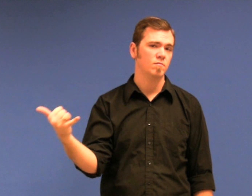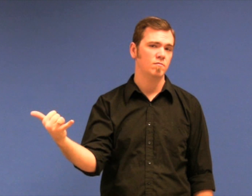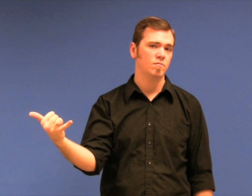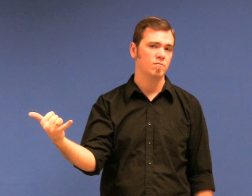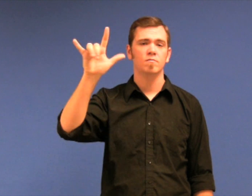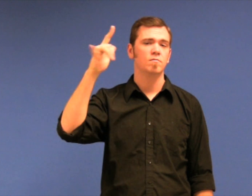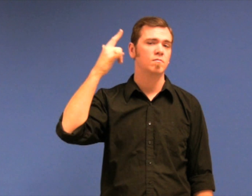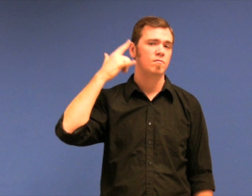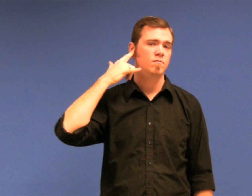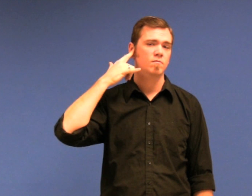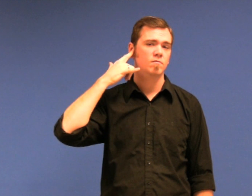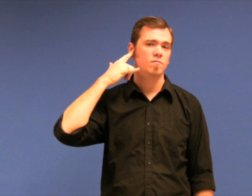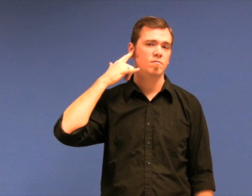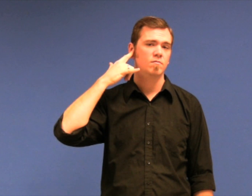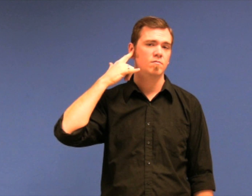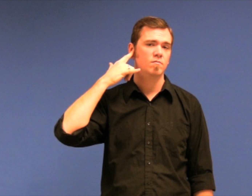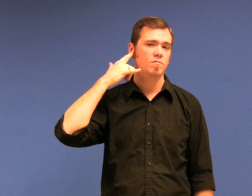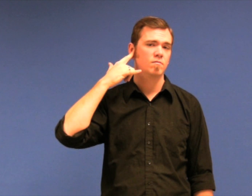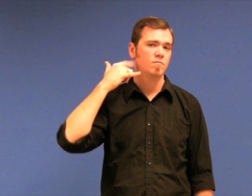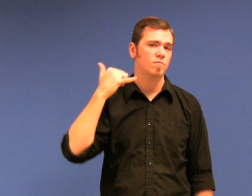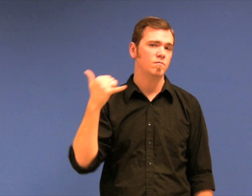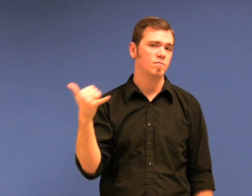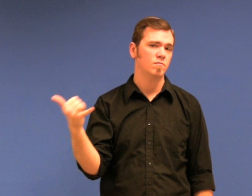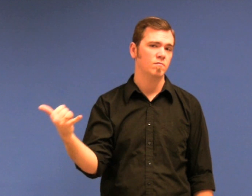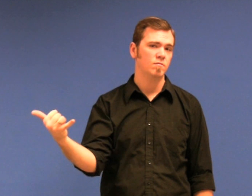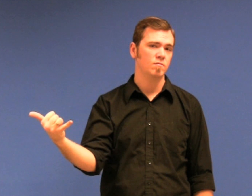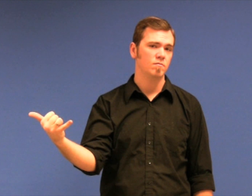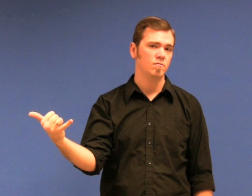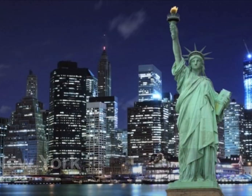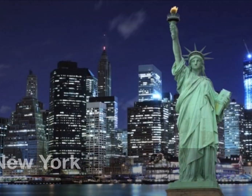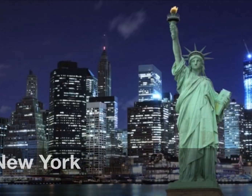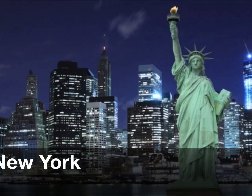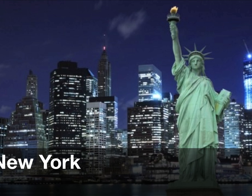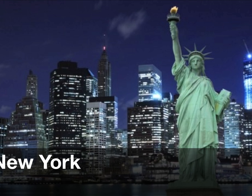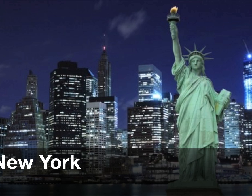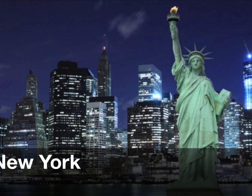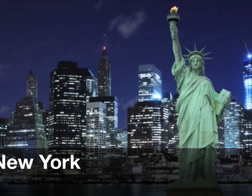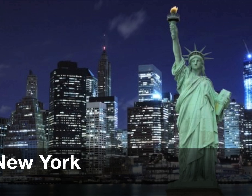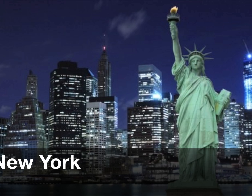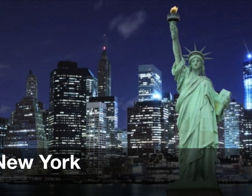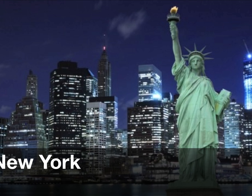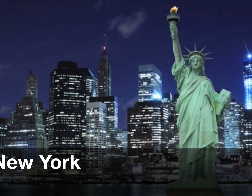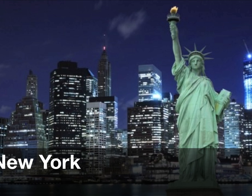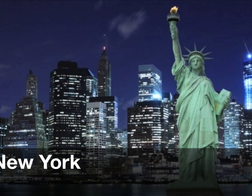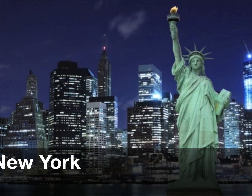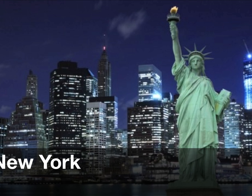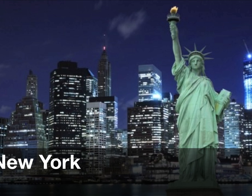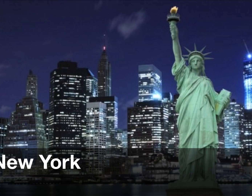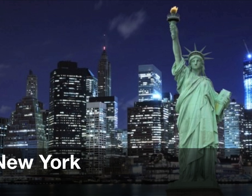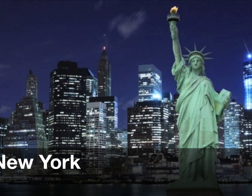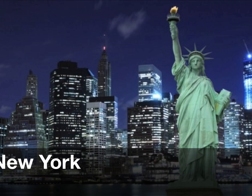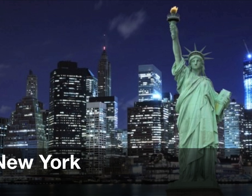California. It's also the sign for gold because California is the golden state. All right, our next one is New York, the state of New